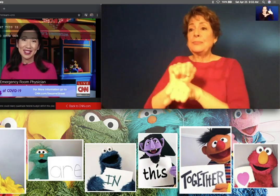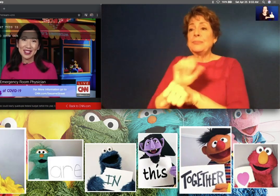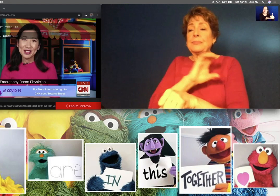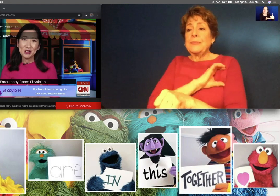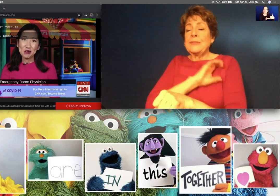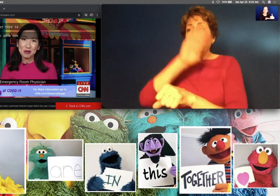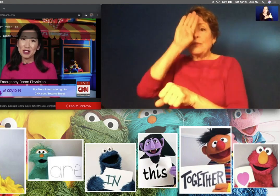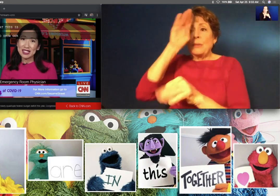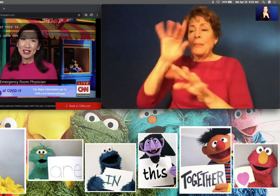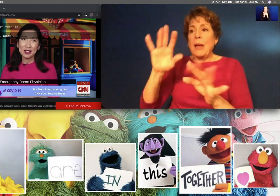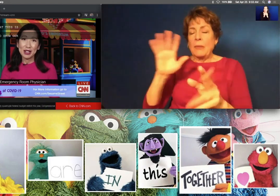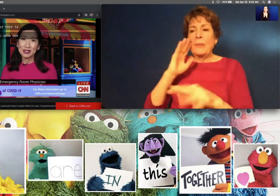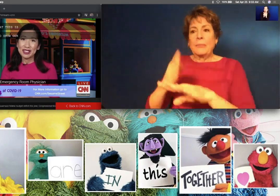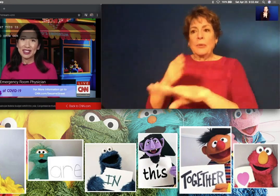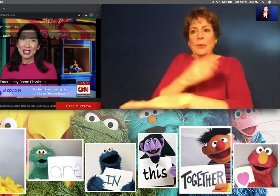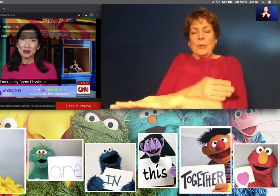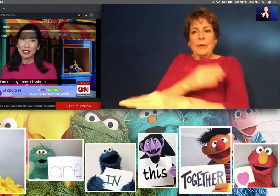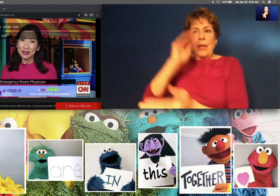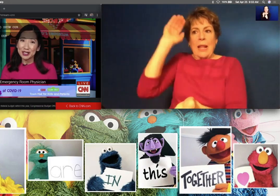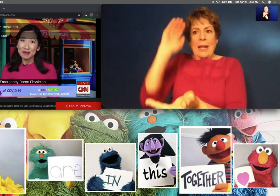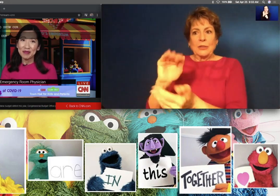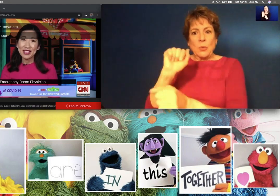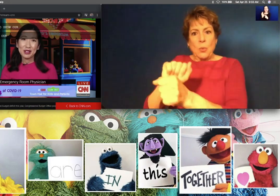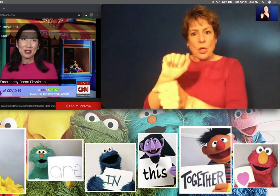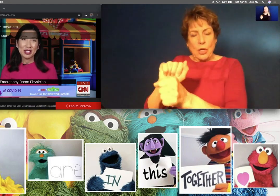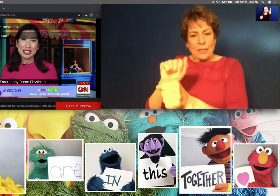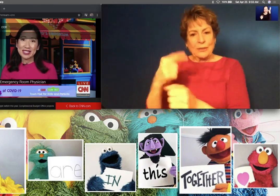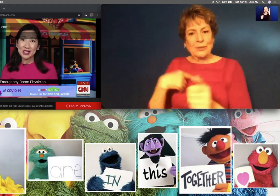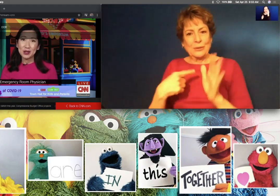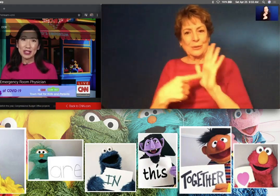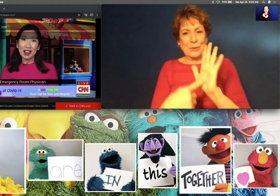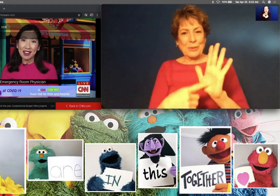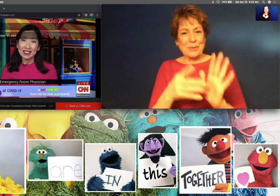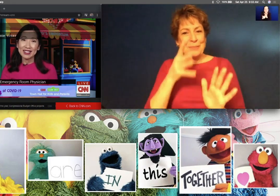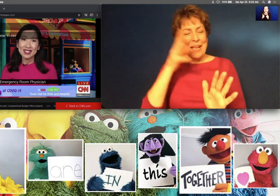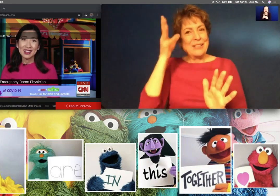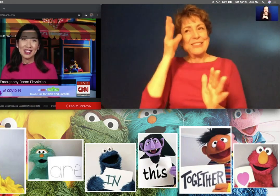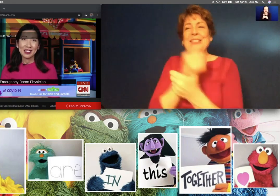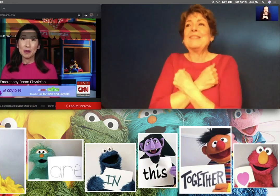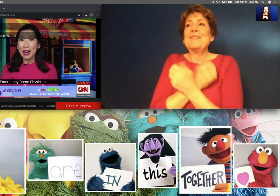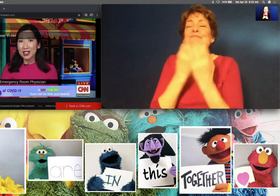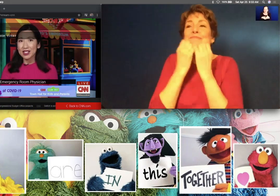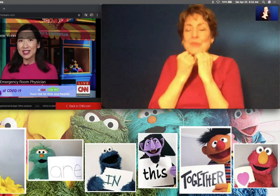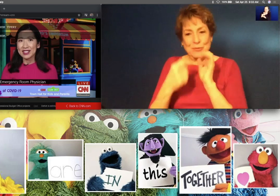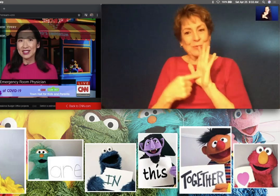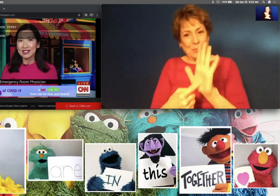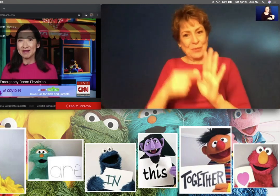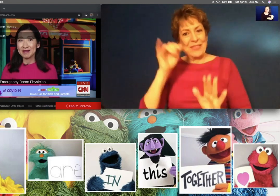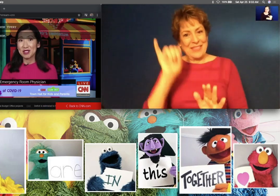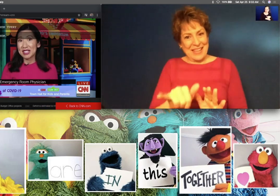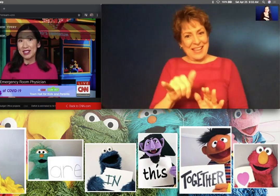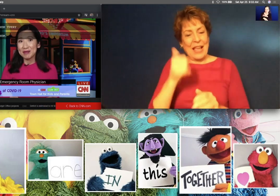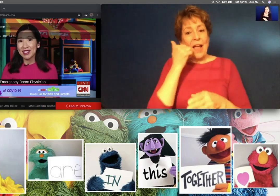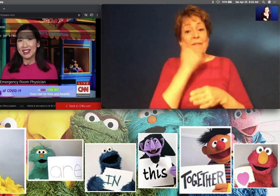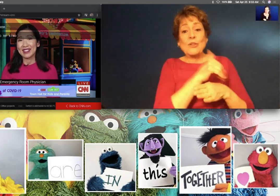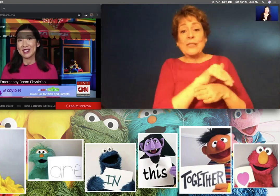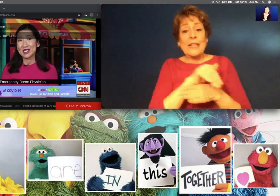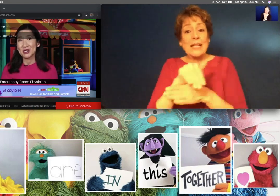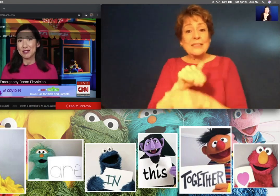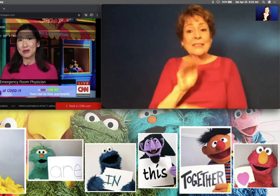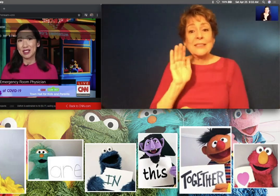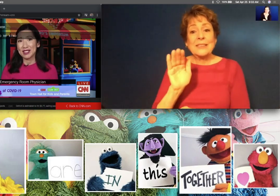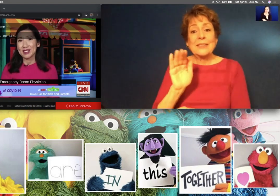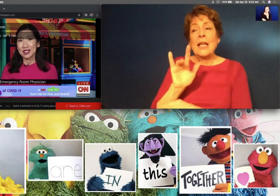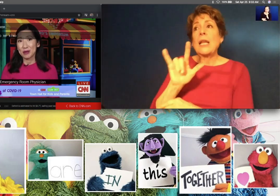parents. So we should tell them every night that we love them. We should continue to be kind and compassionate to them and